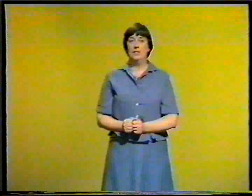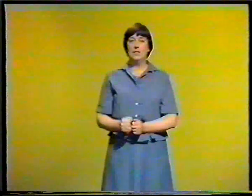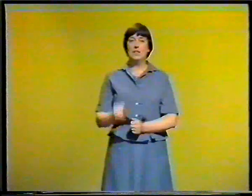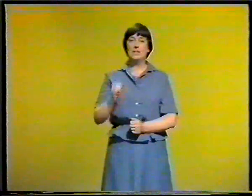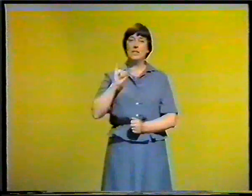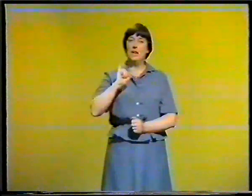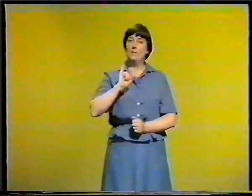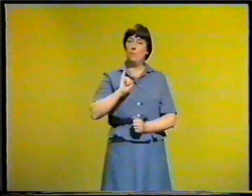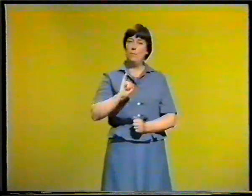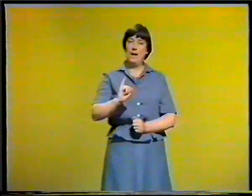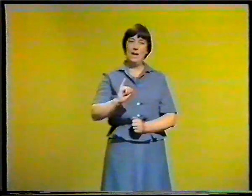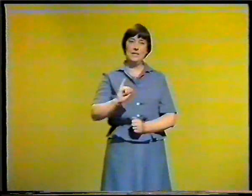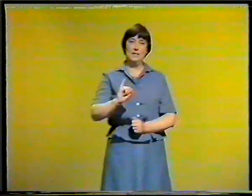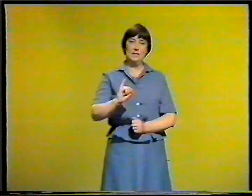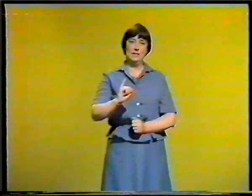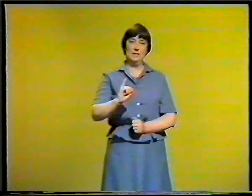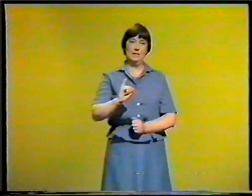That's the sign for bad,